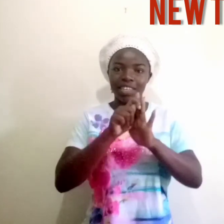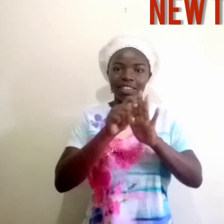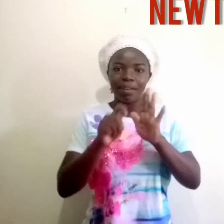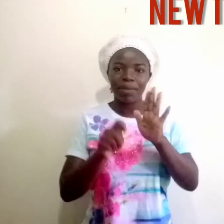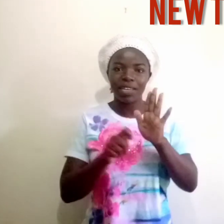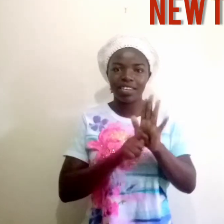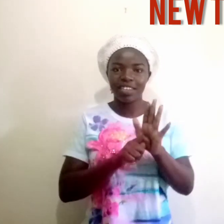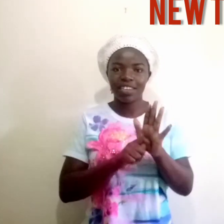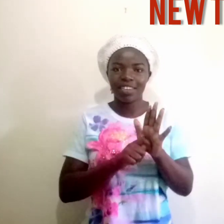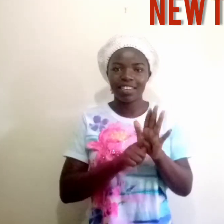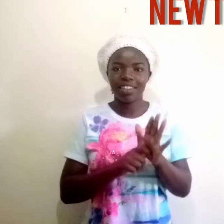Testament,